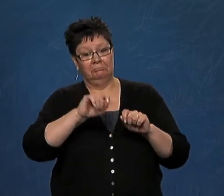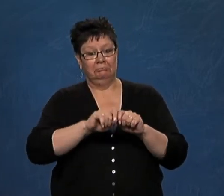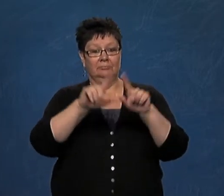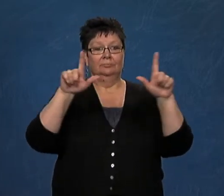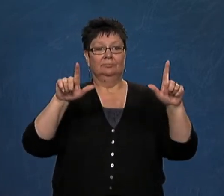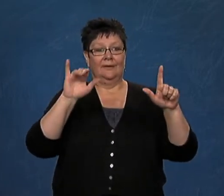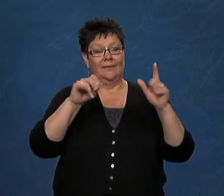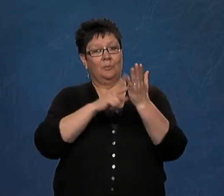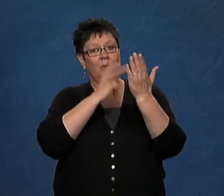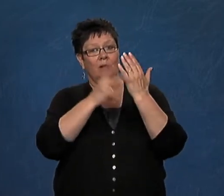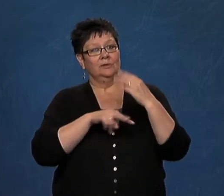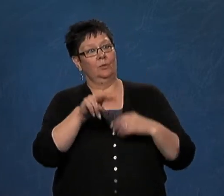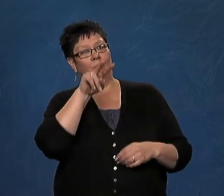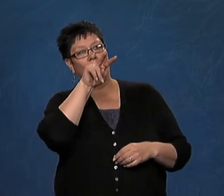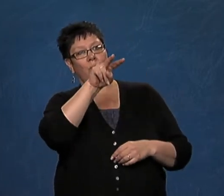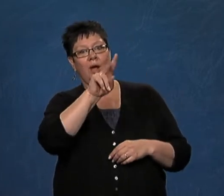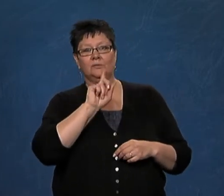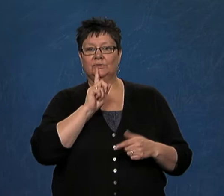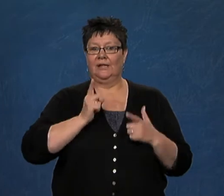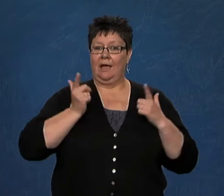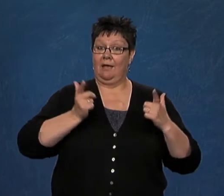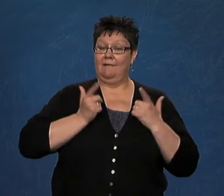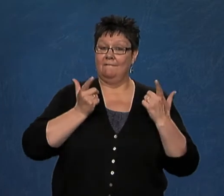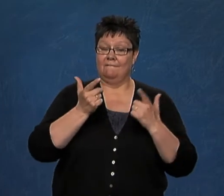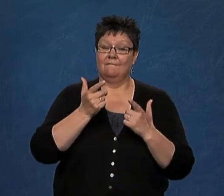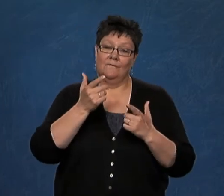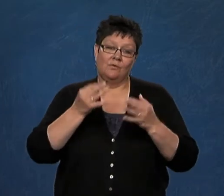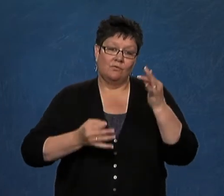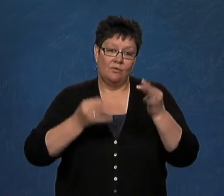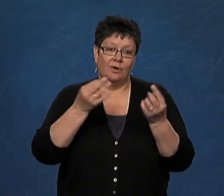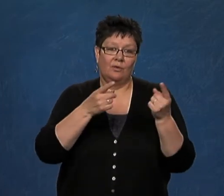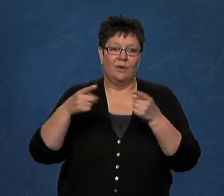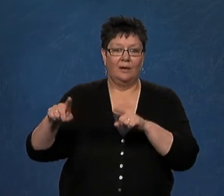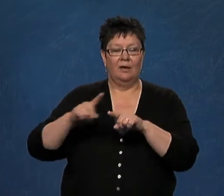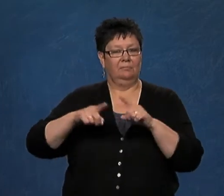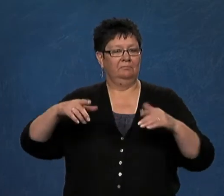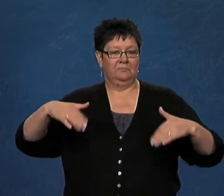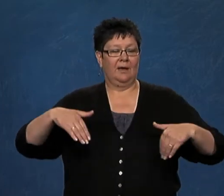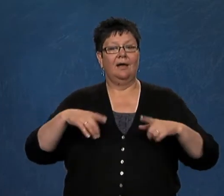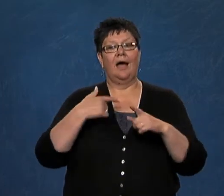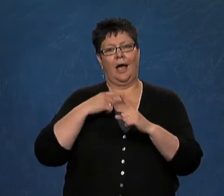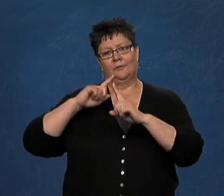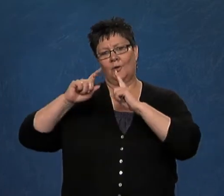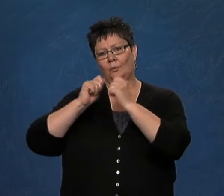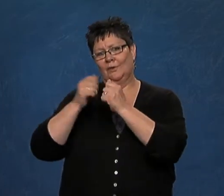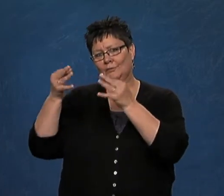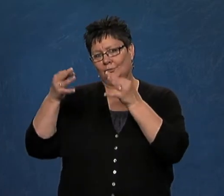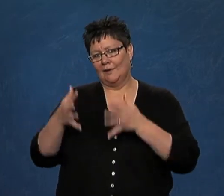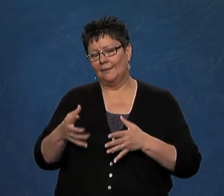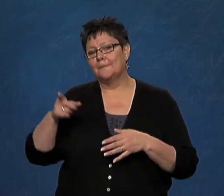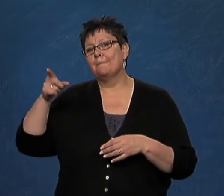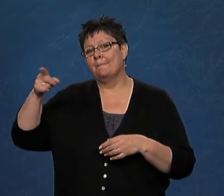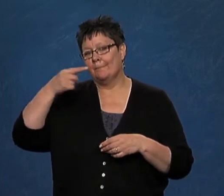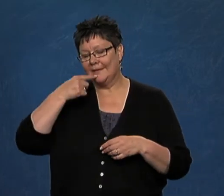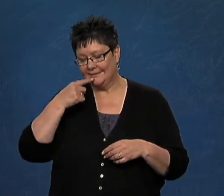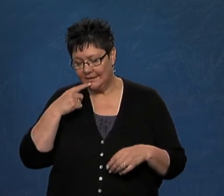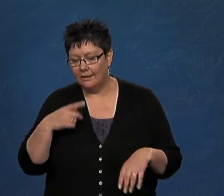you could actually stay home and watch live proceedings. It hasn't started just yet, but I was talking to